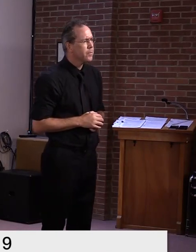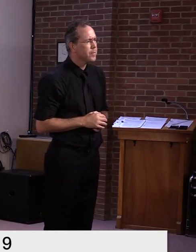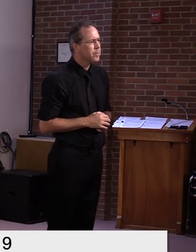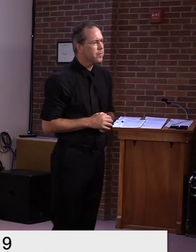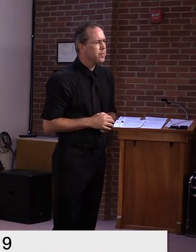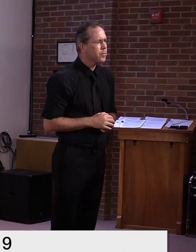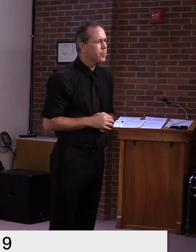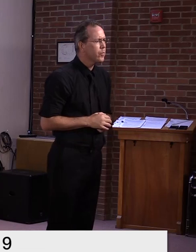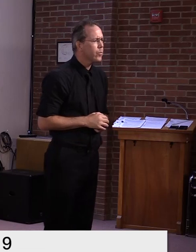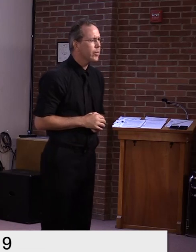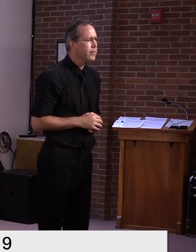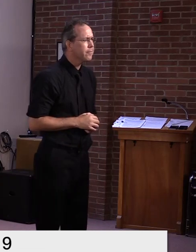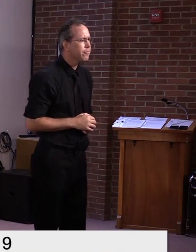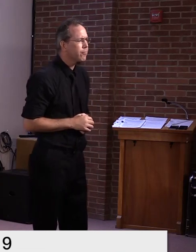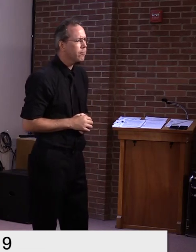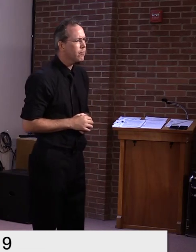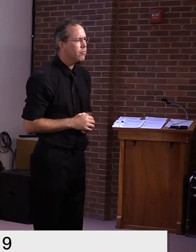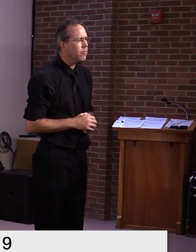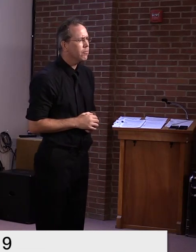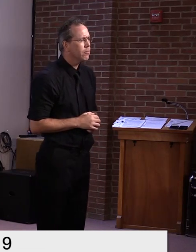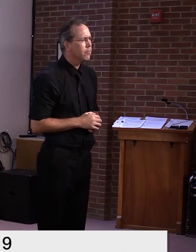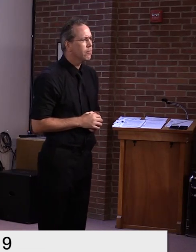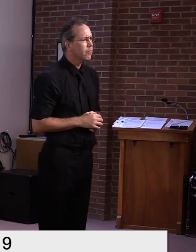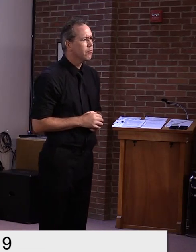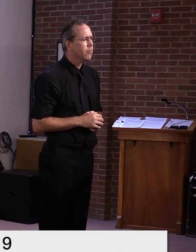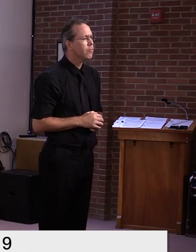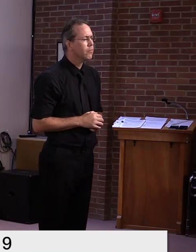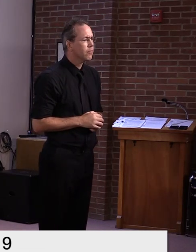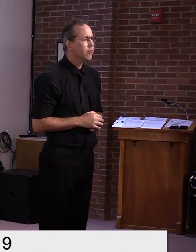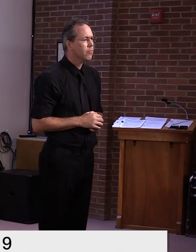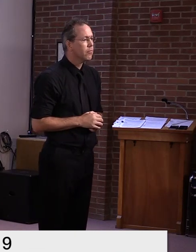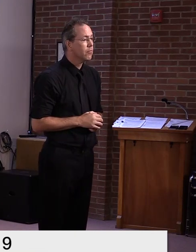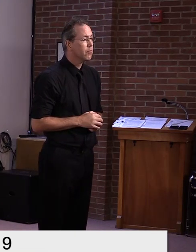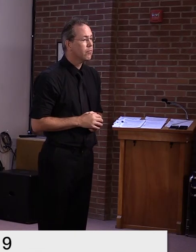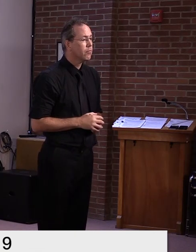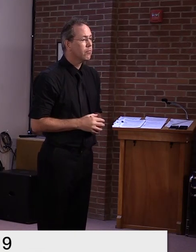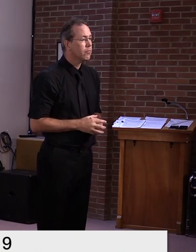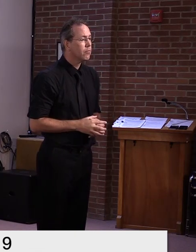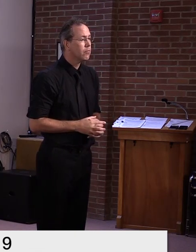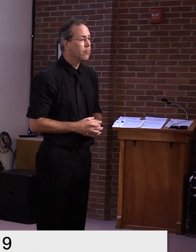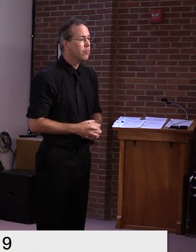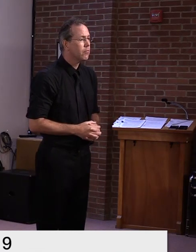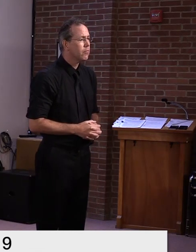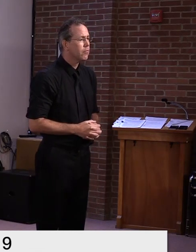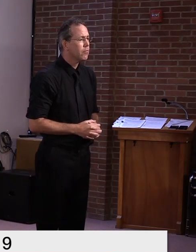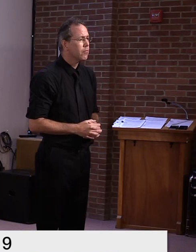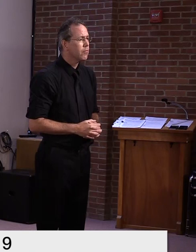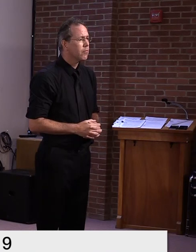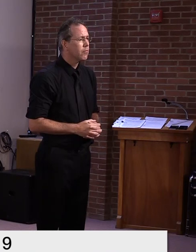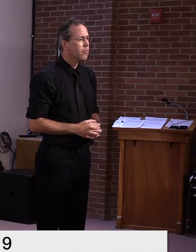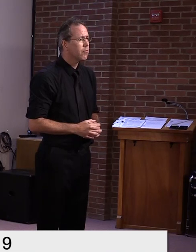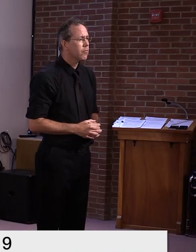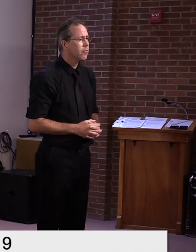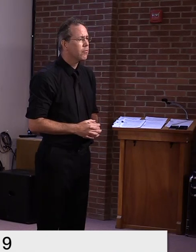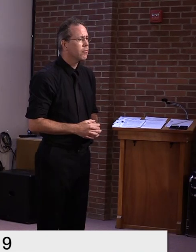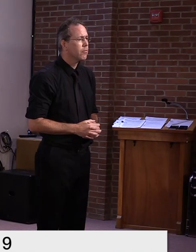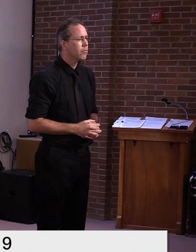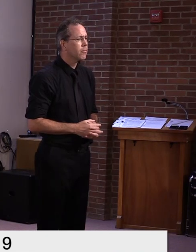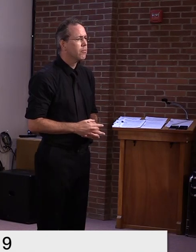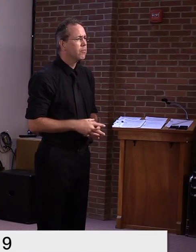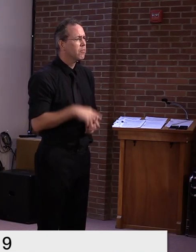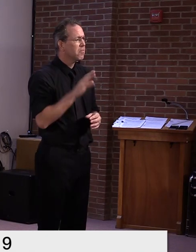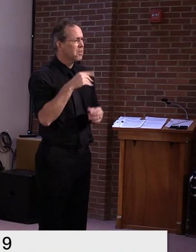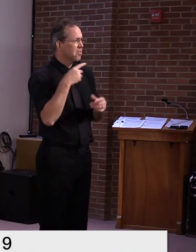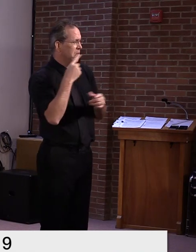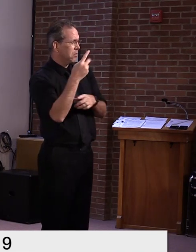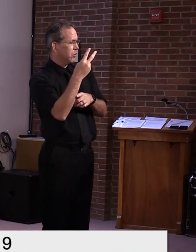week, how many childcare slots is the state going to need in order to accommodate